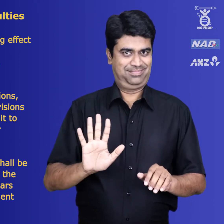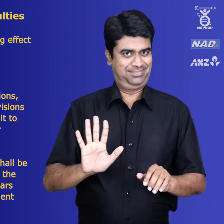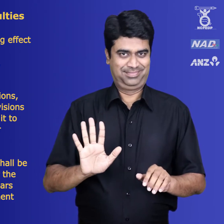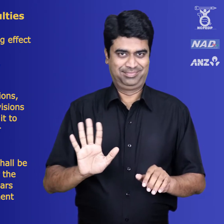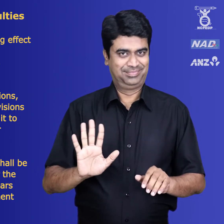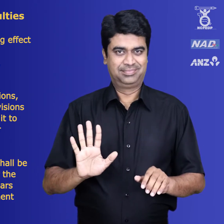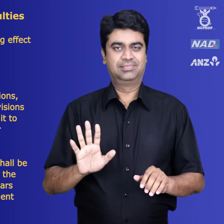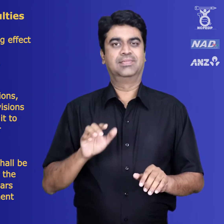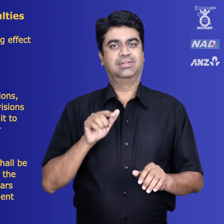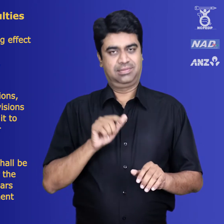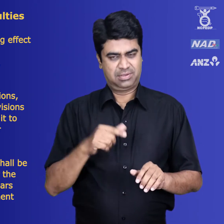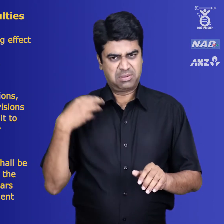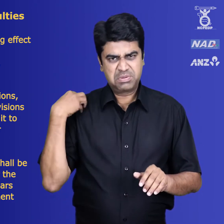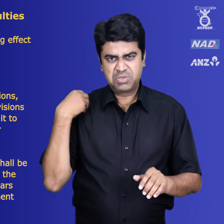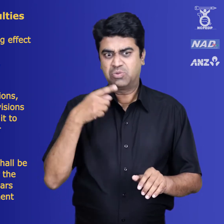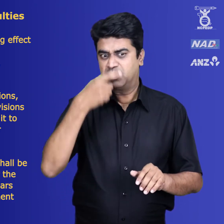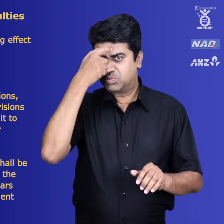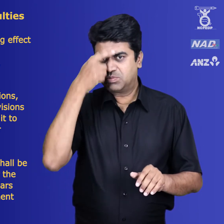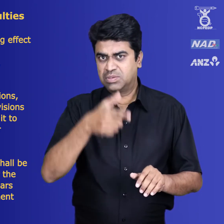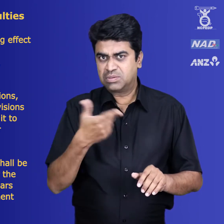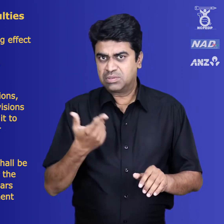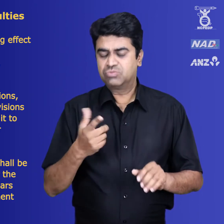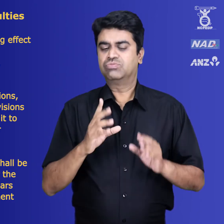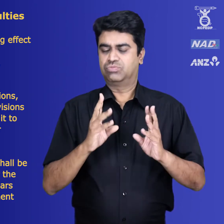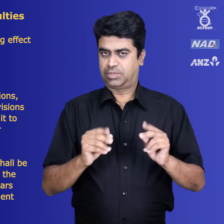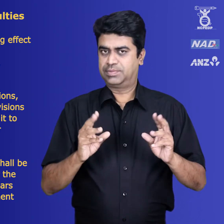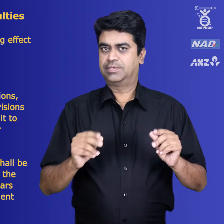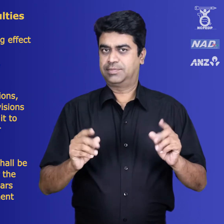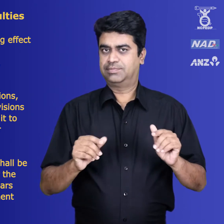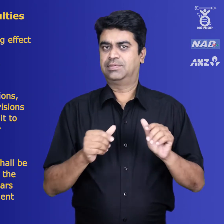of commencement of this Act.